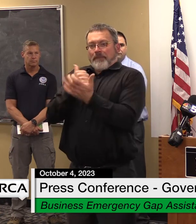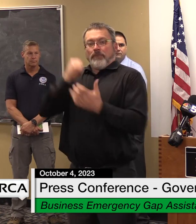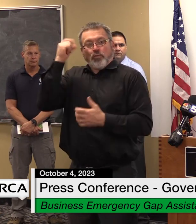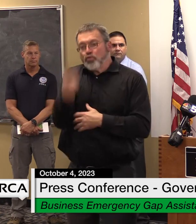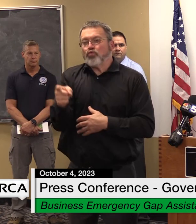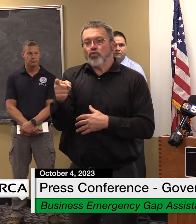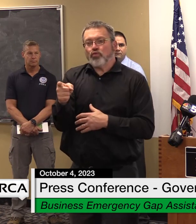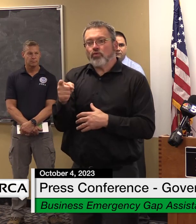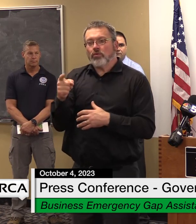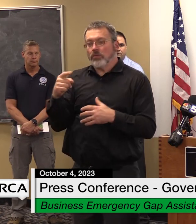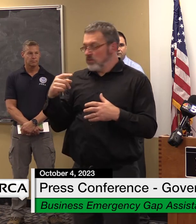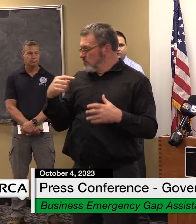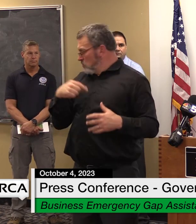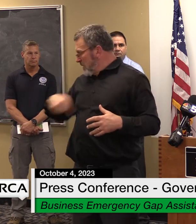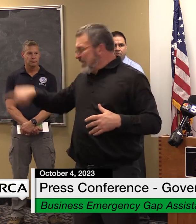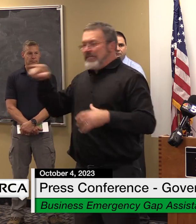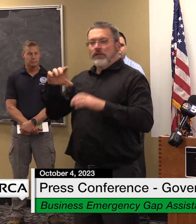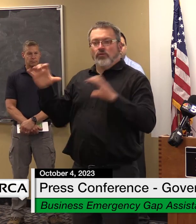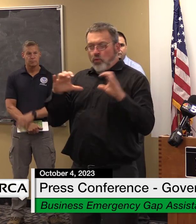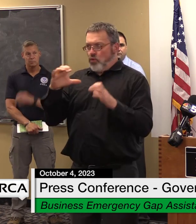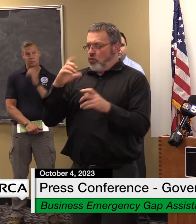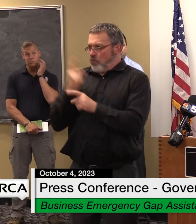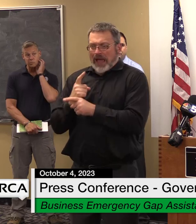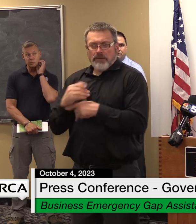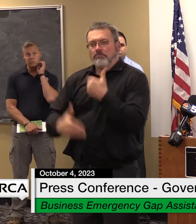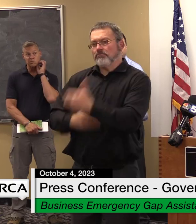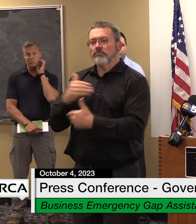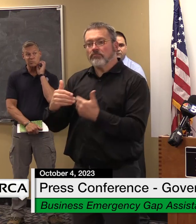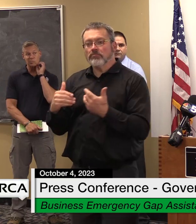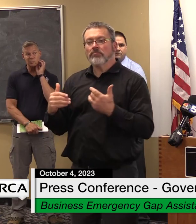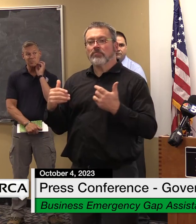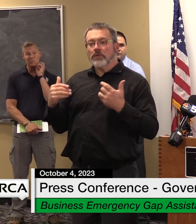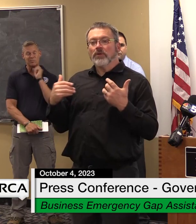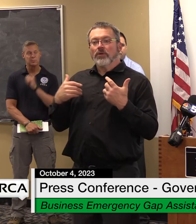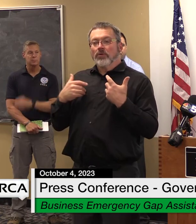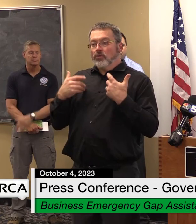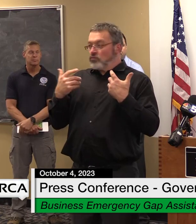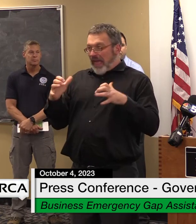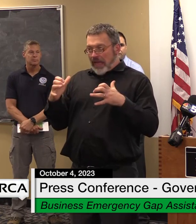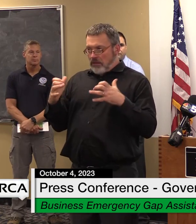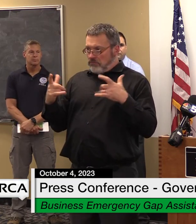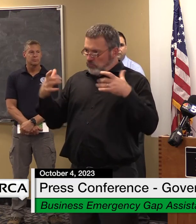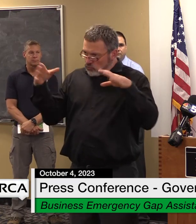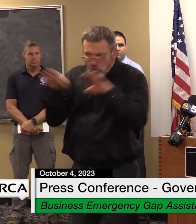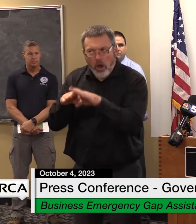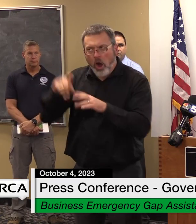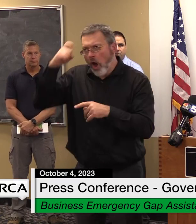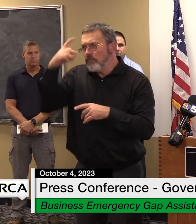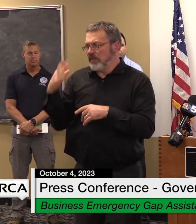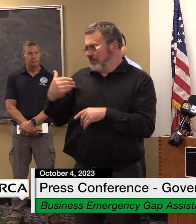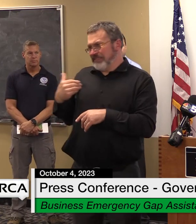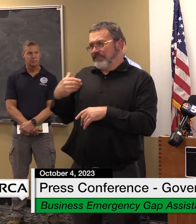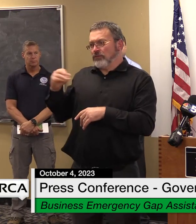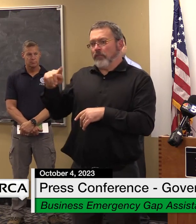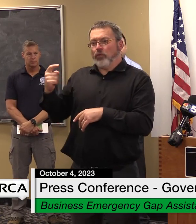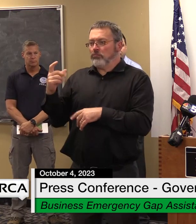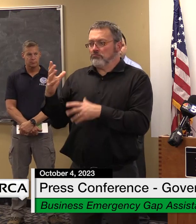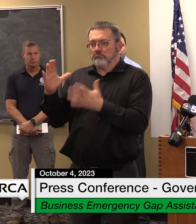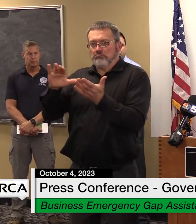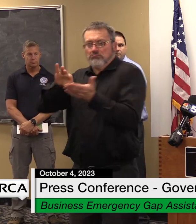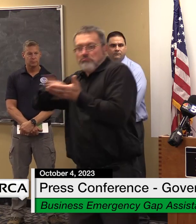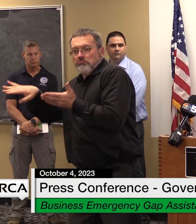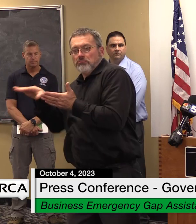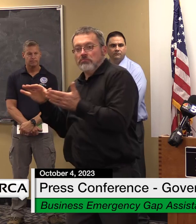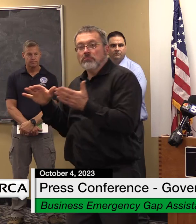right thing by coming together, avoiding a government shutdown, and replenishing the disaster relief fund at a record